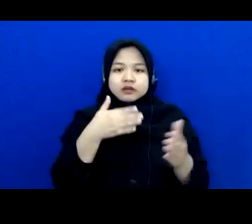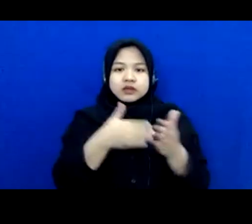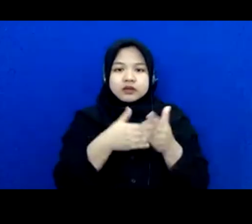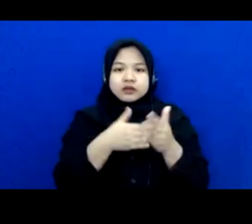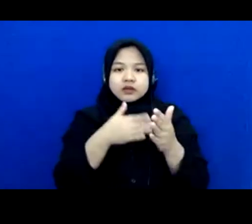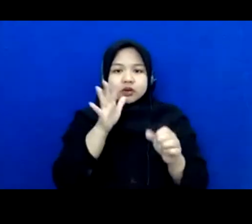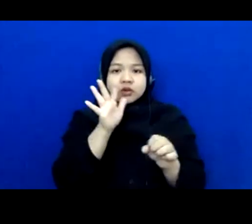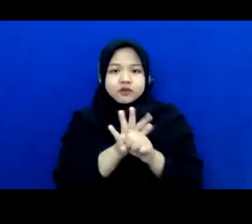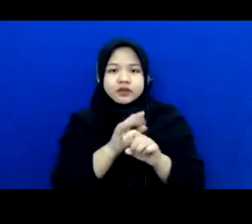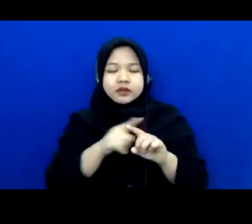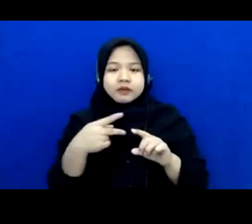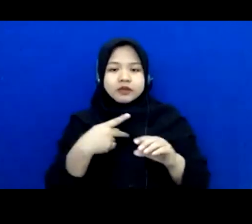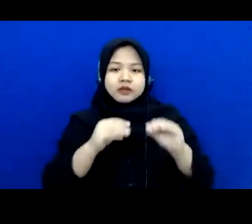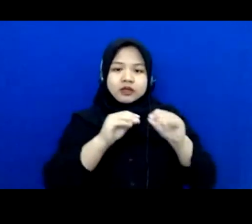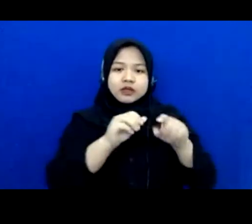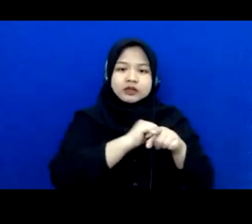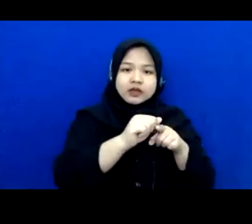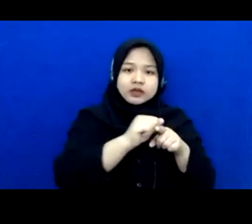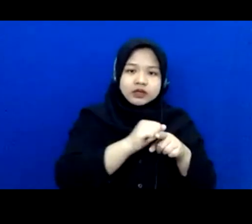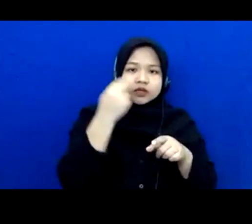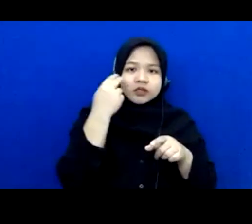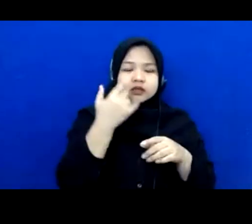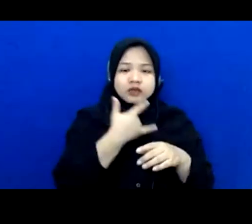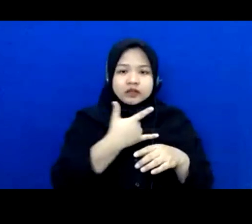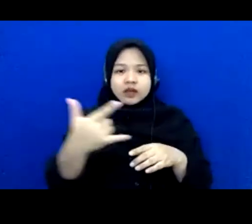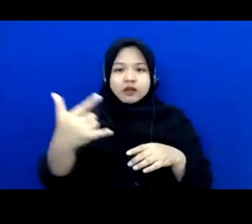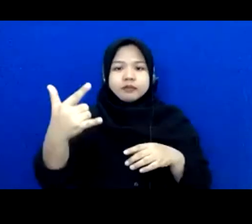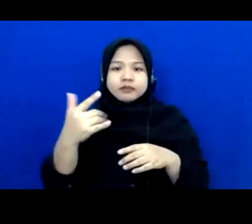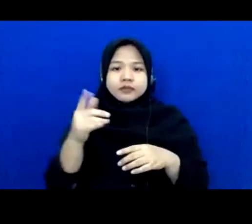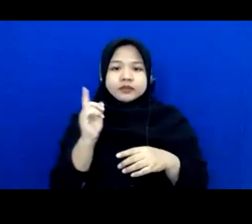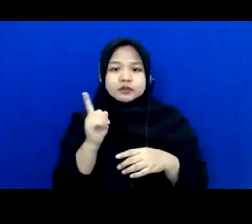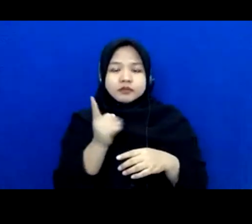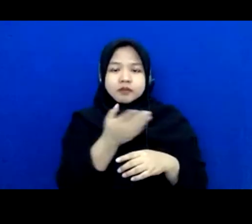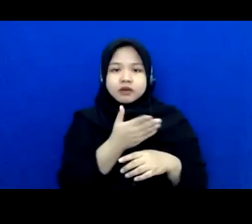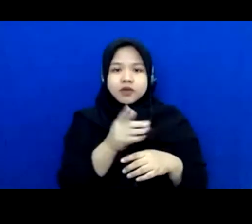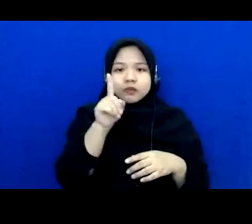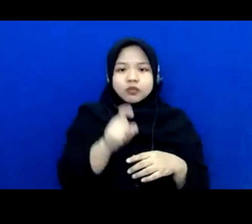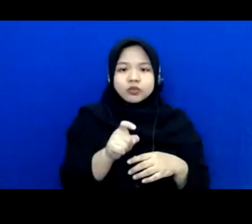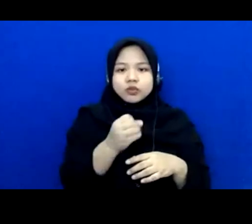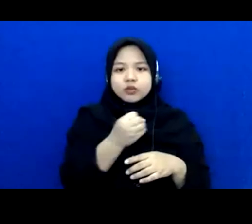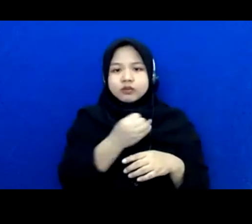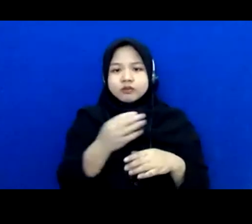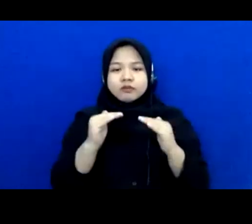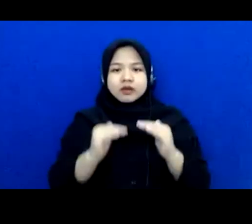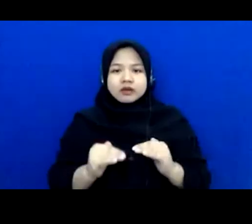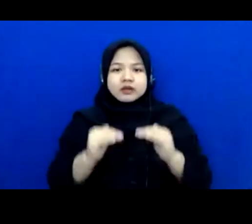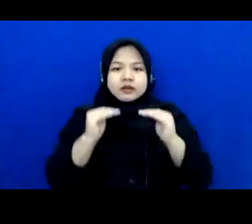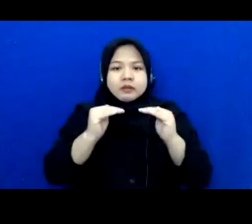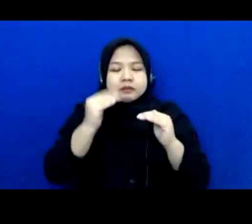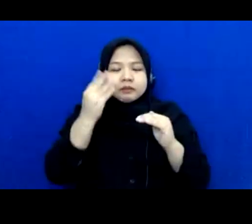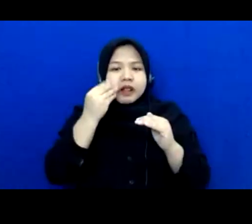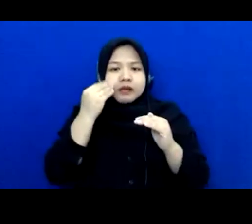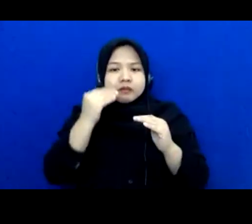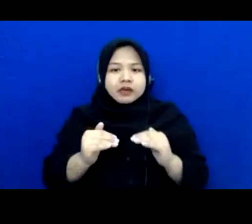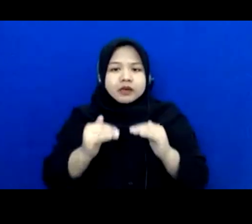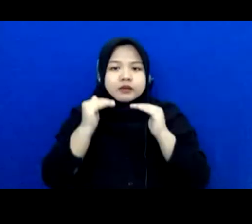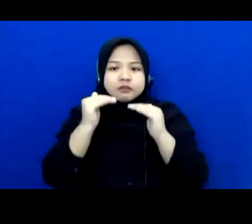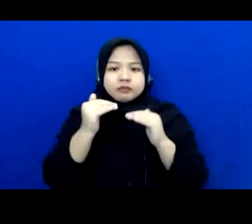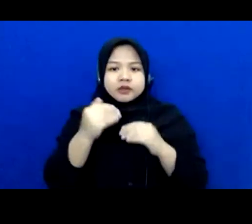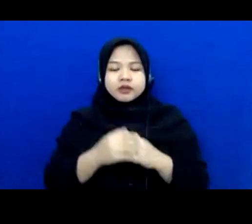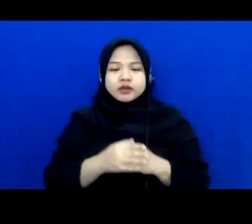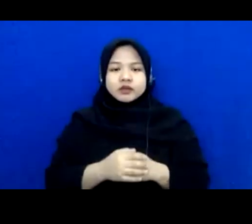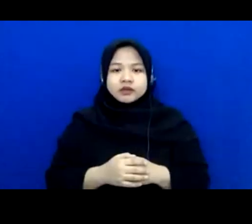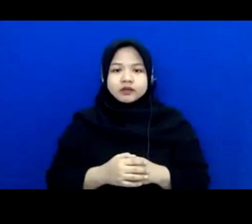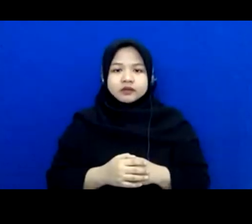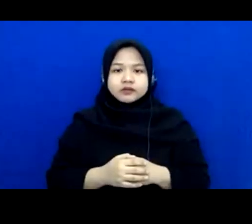our trainees could keep their training going because they need a certain number of volumes of experience in order to get certified.